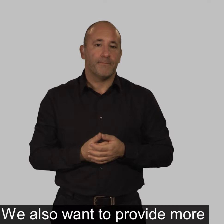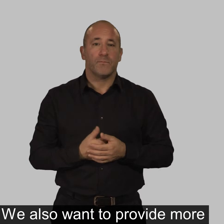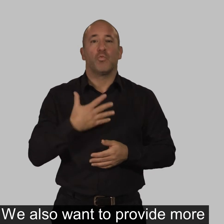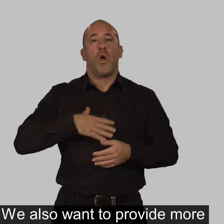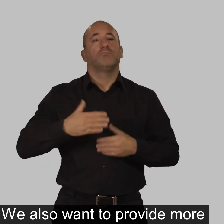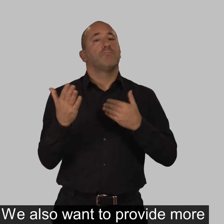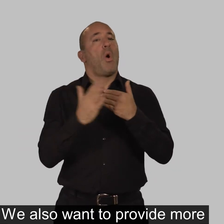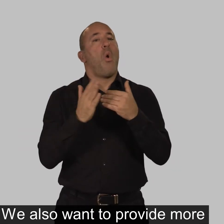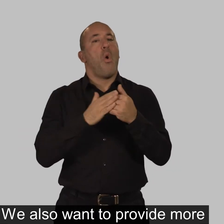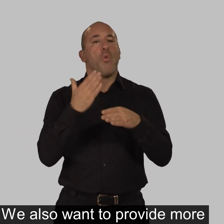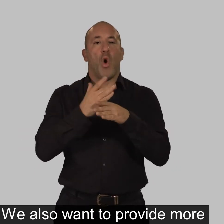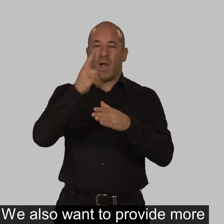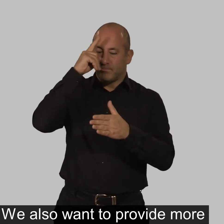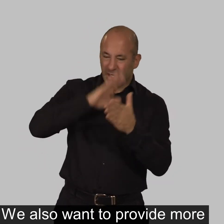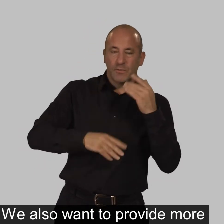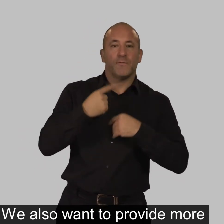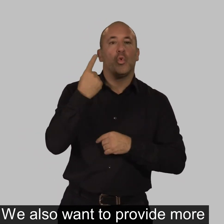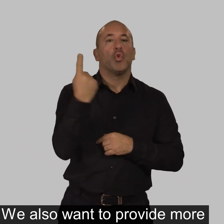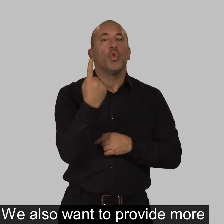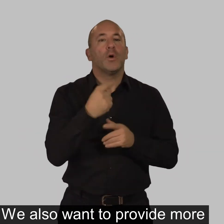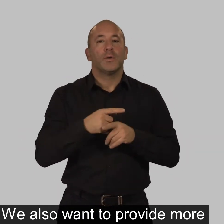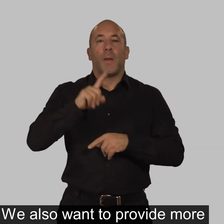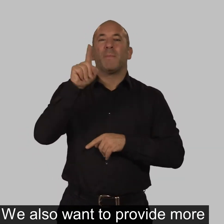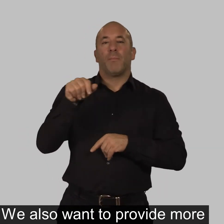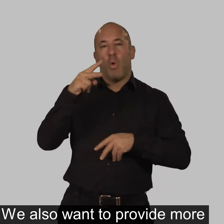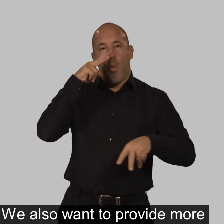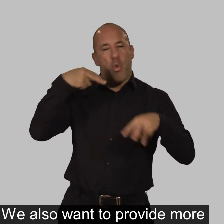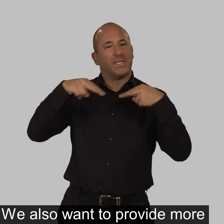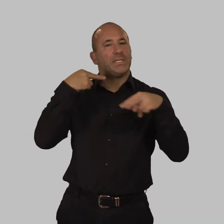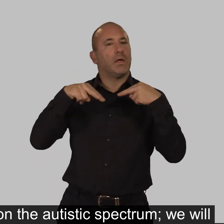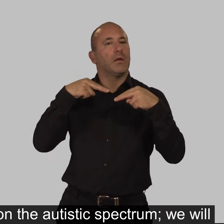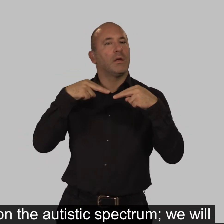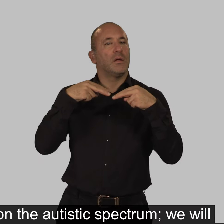We also want to provide more work experience for people on the autistic spectrum.